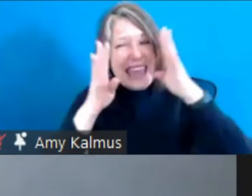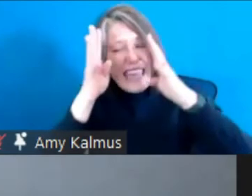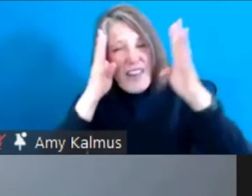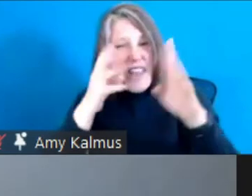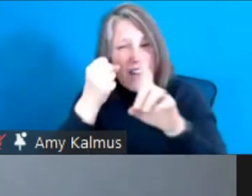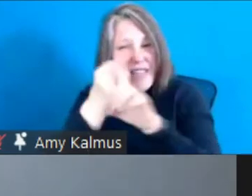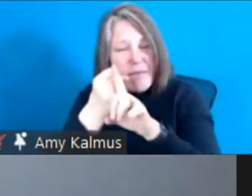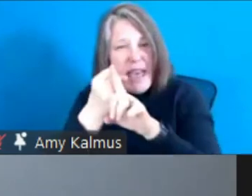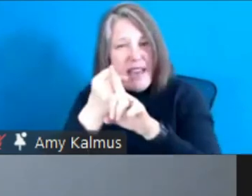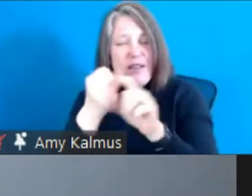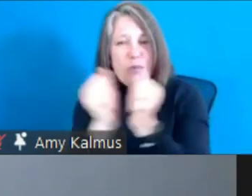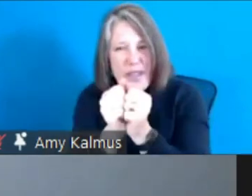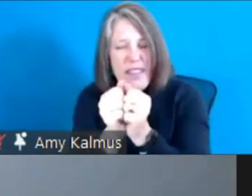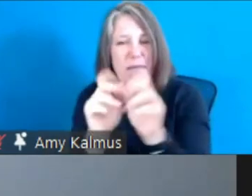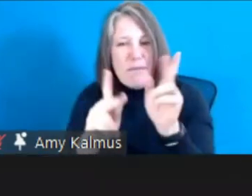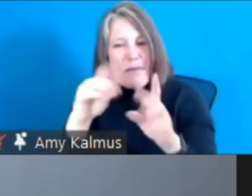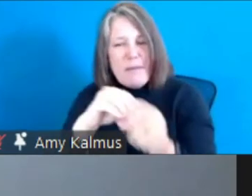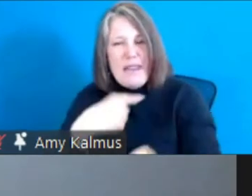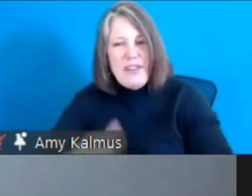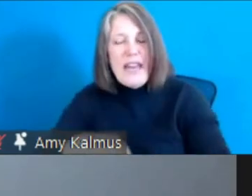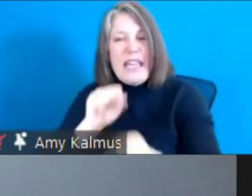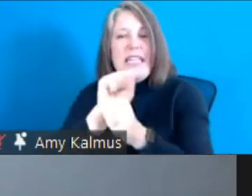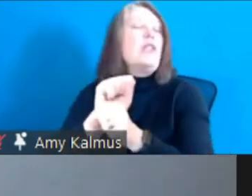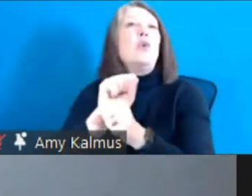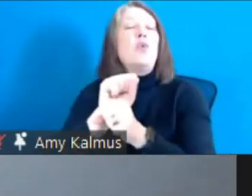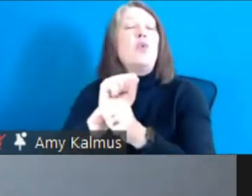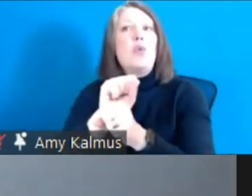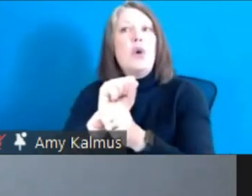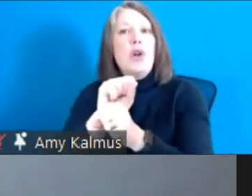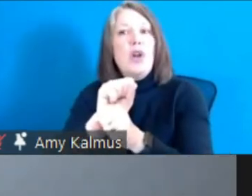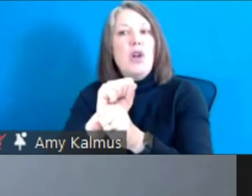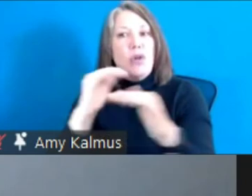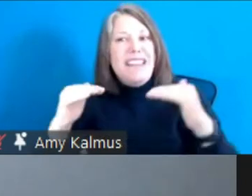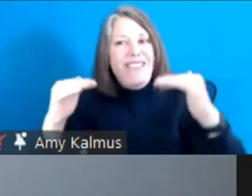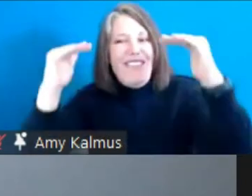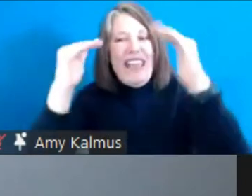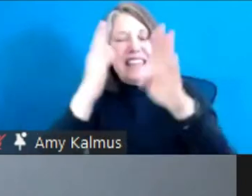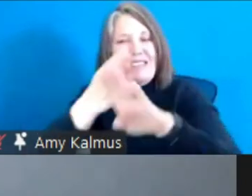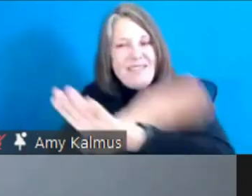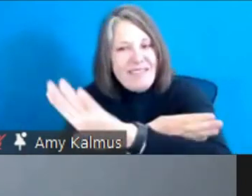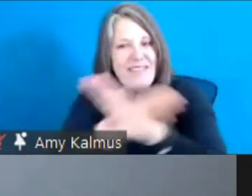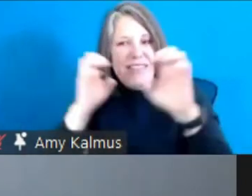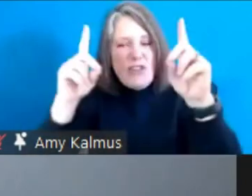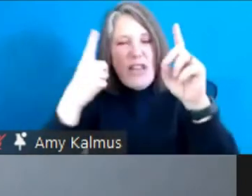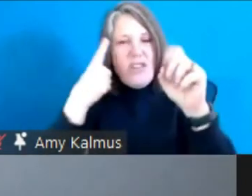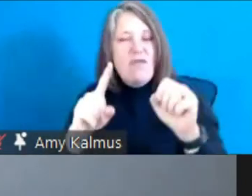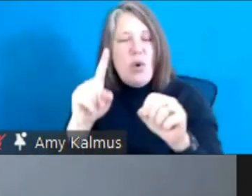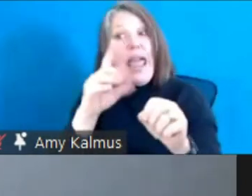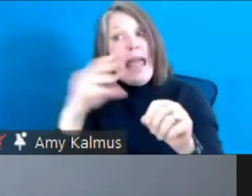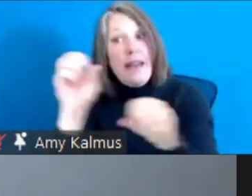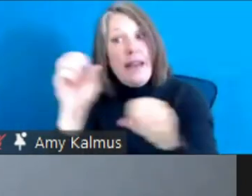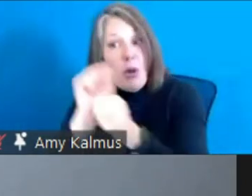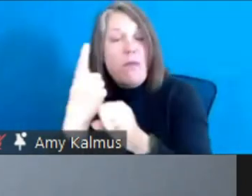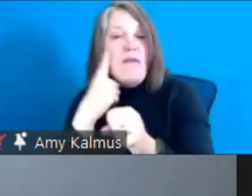China is to work to advance education and employment for people who are deaf. Deaf people